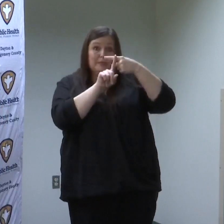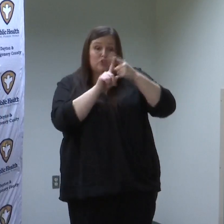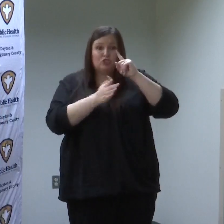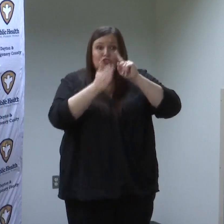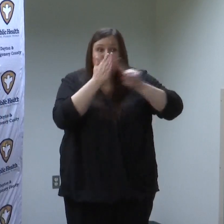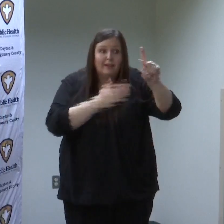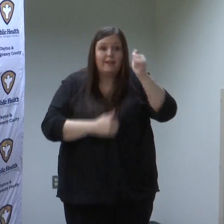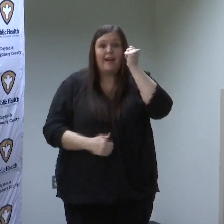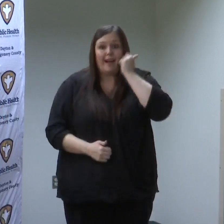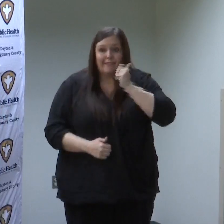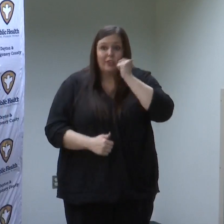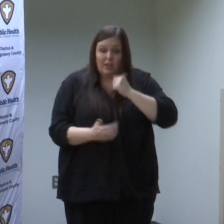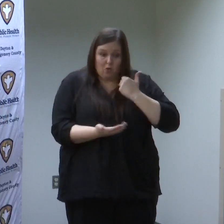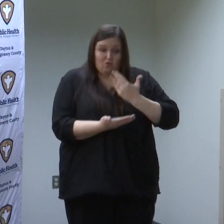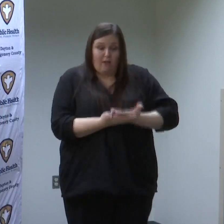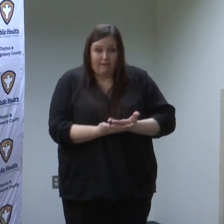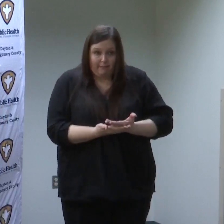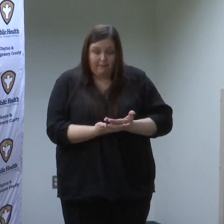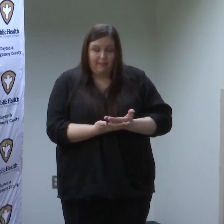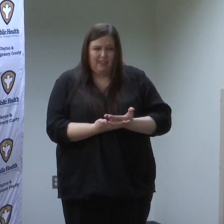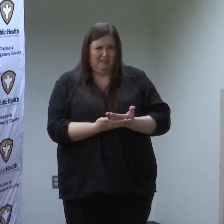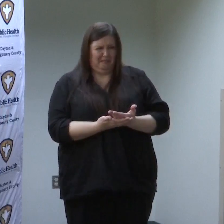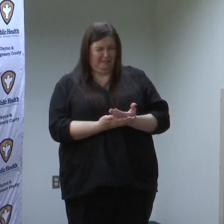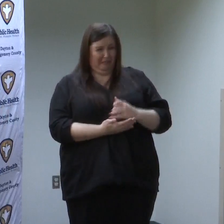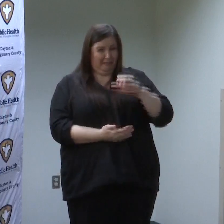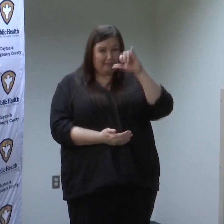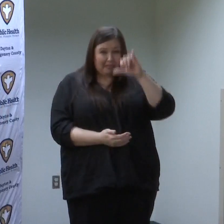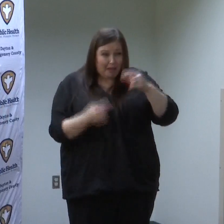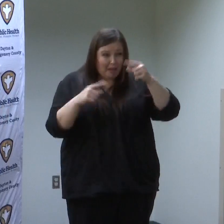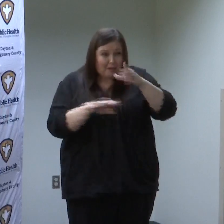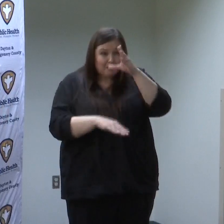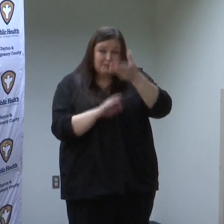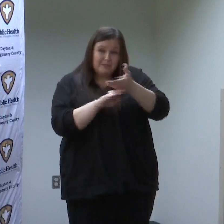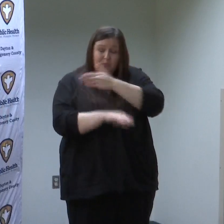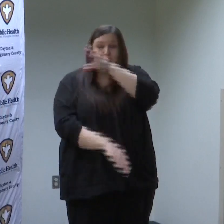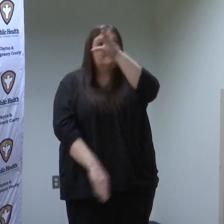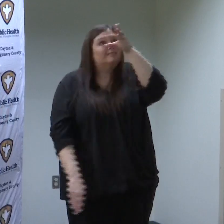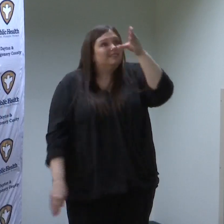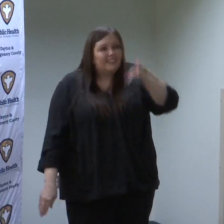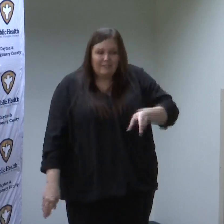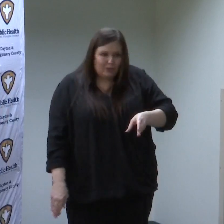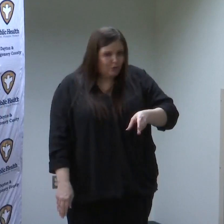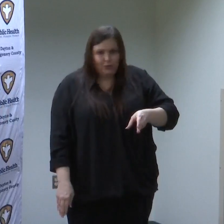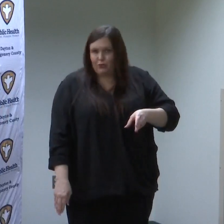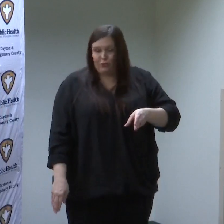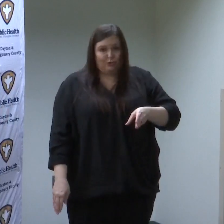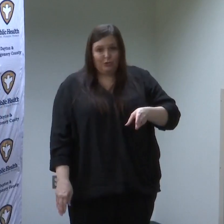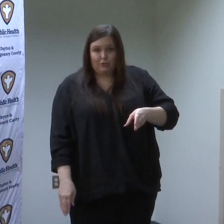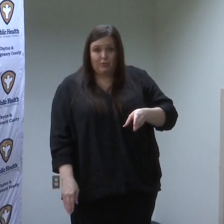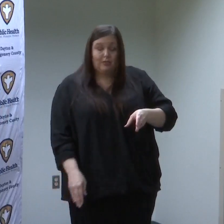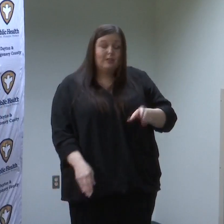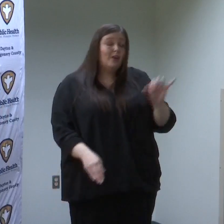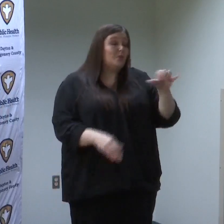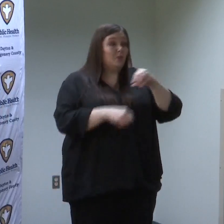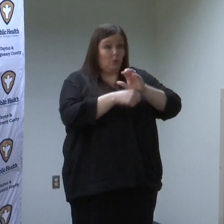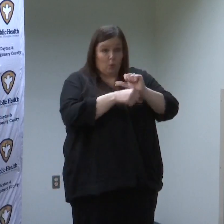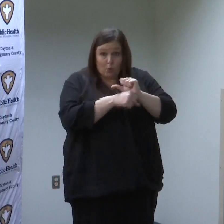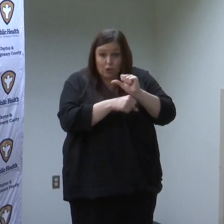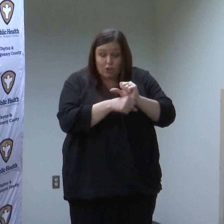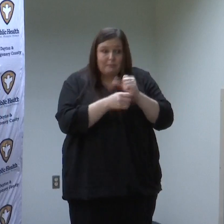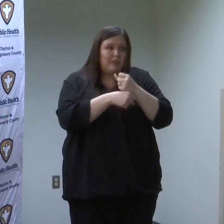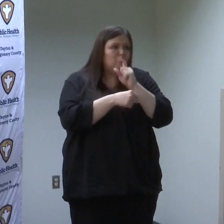they report to work. That's unprecedented in this country. Clean surfaces in the work